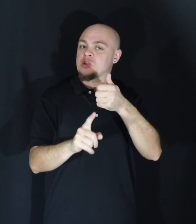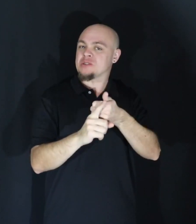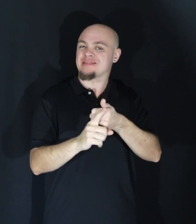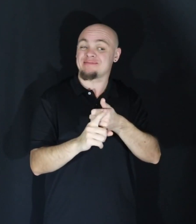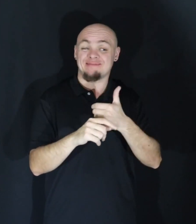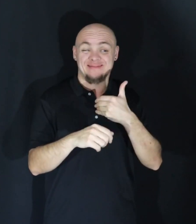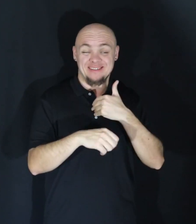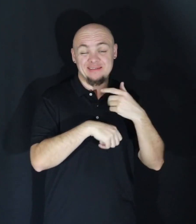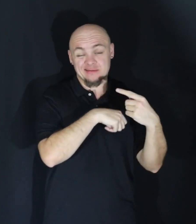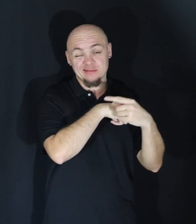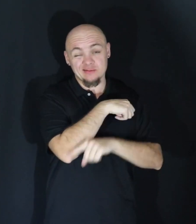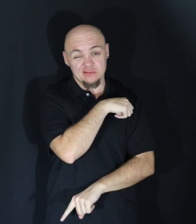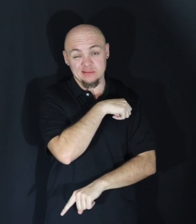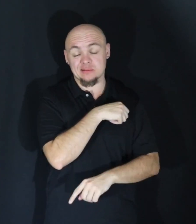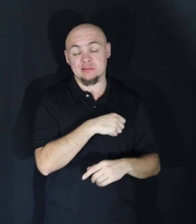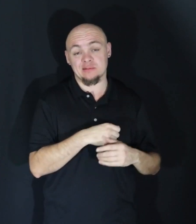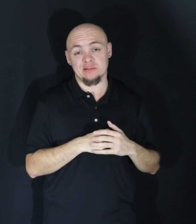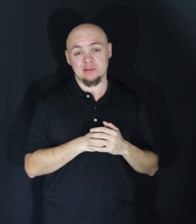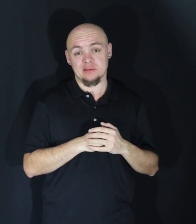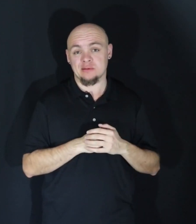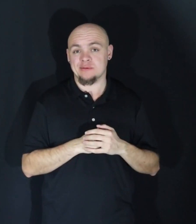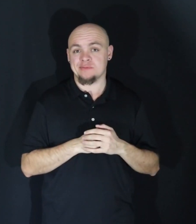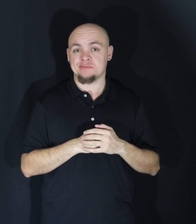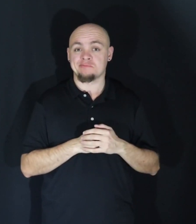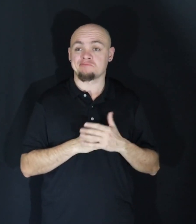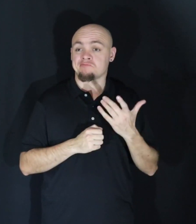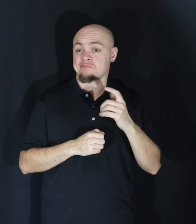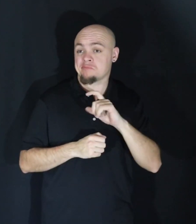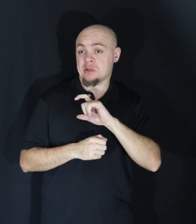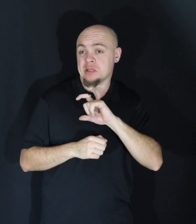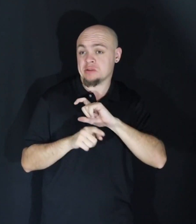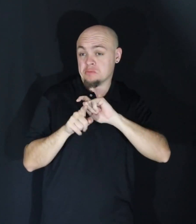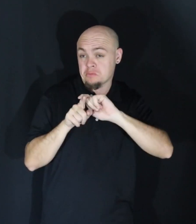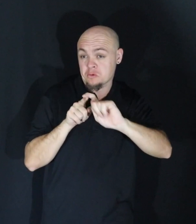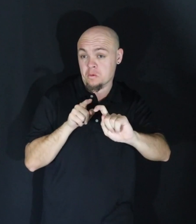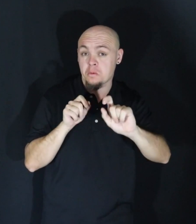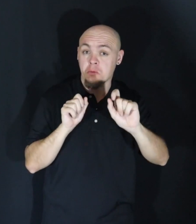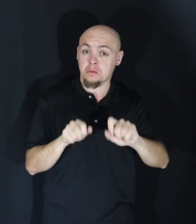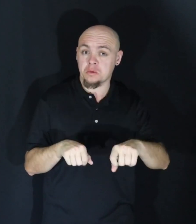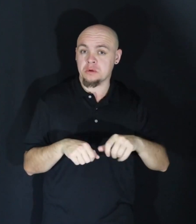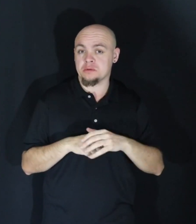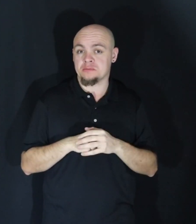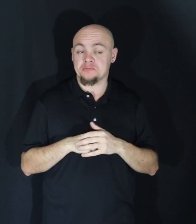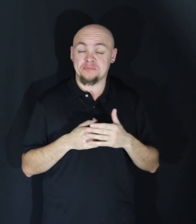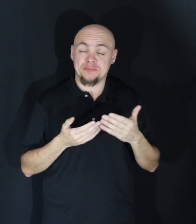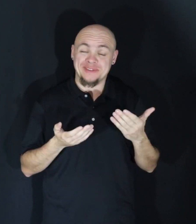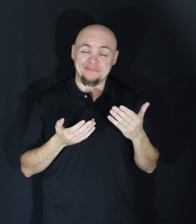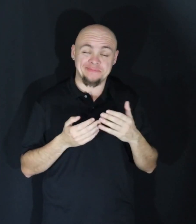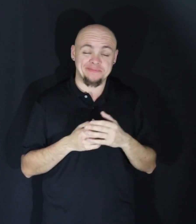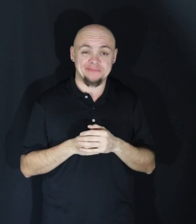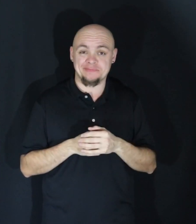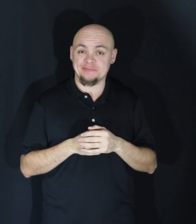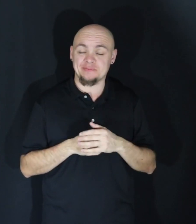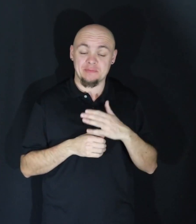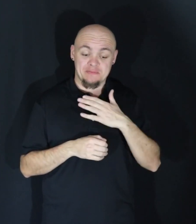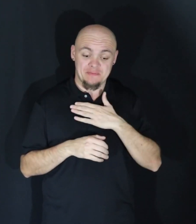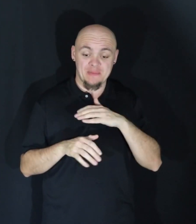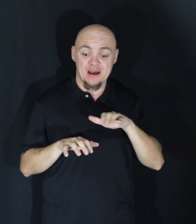consequences. I could have just called the police. But as a result, my